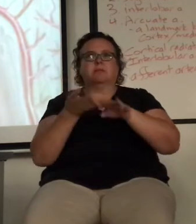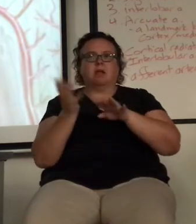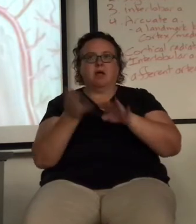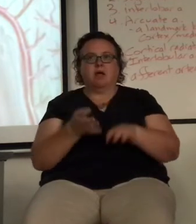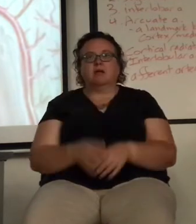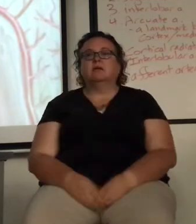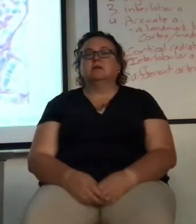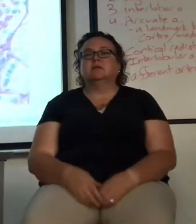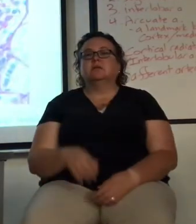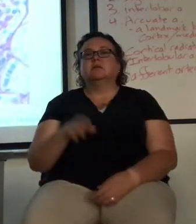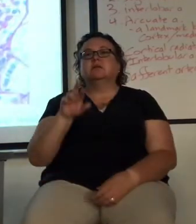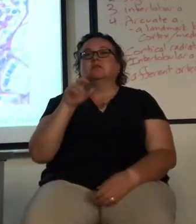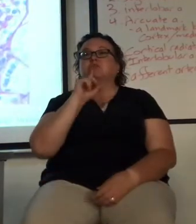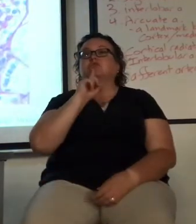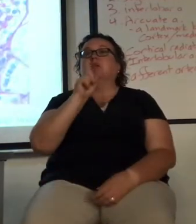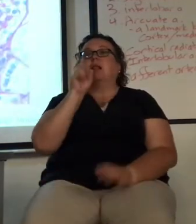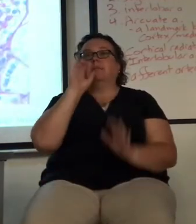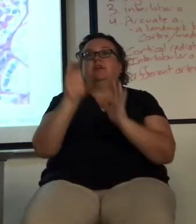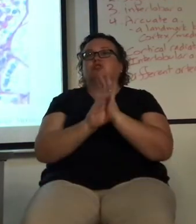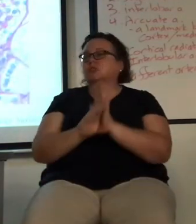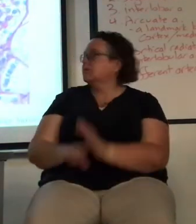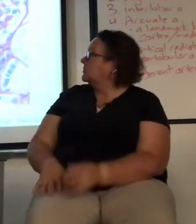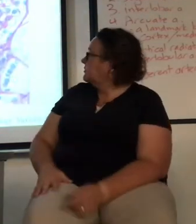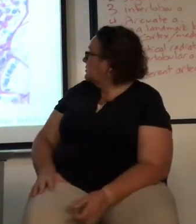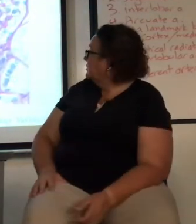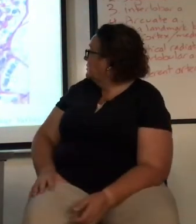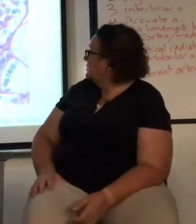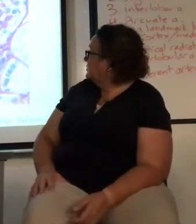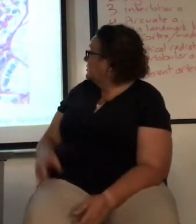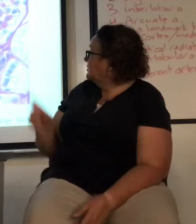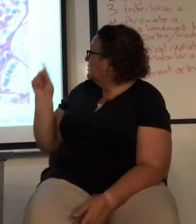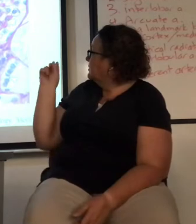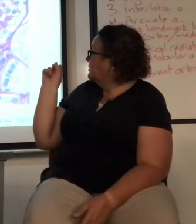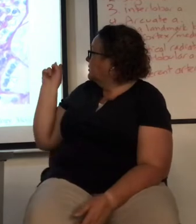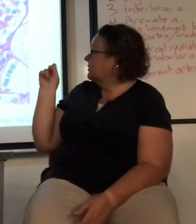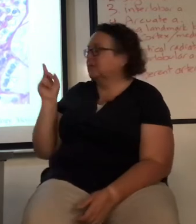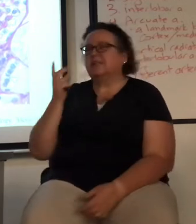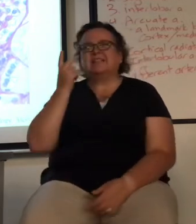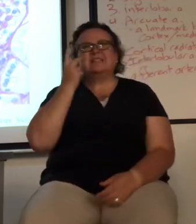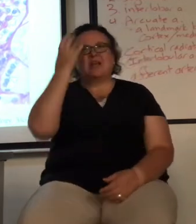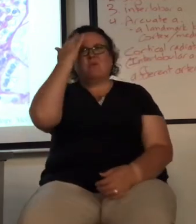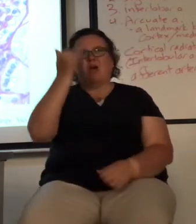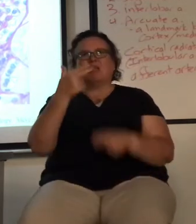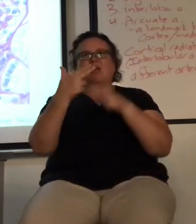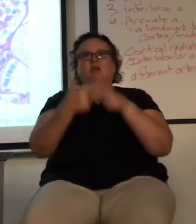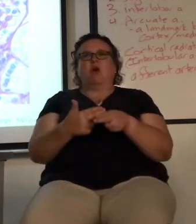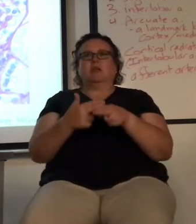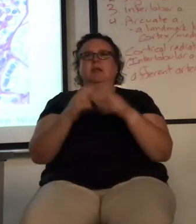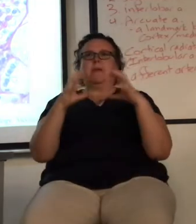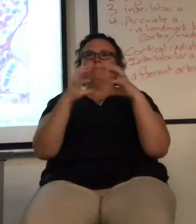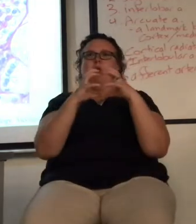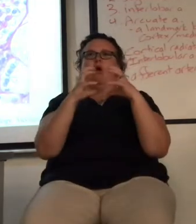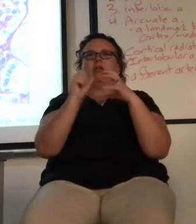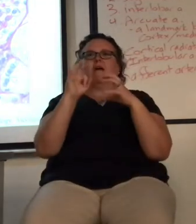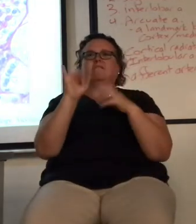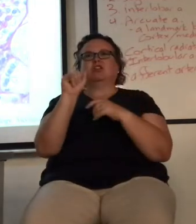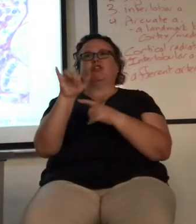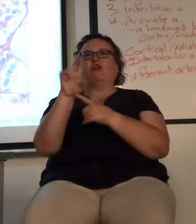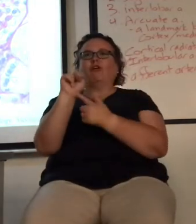Here's some real pictures. You can see why they name it ball of yarn. They look like balls of